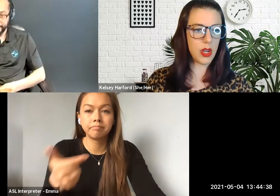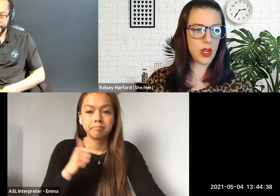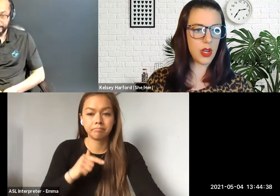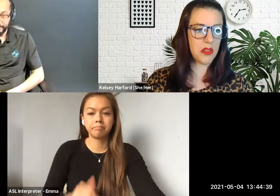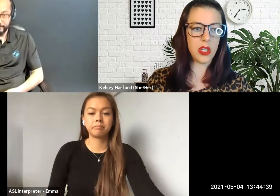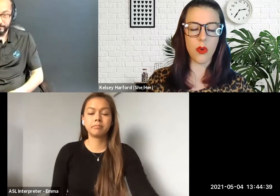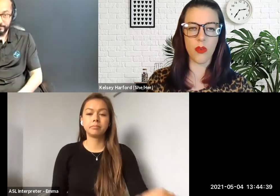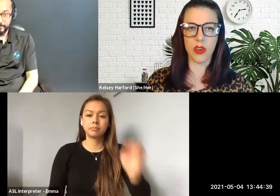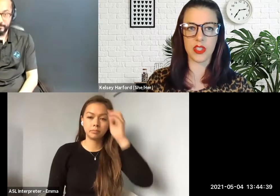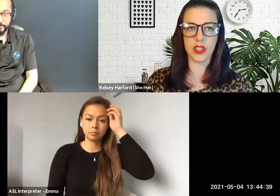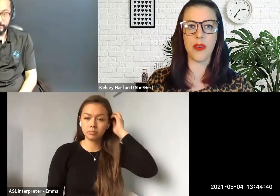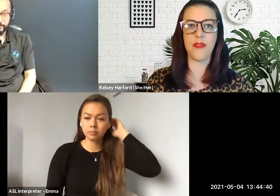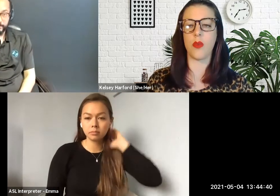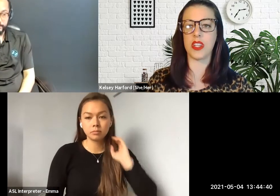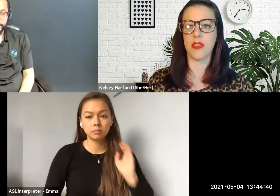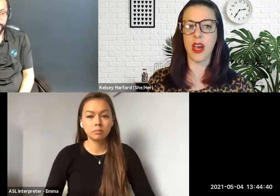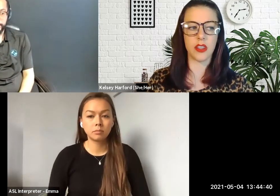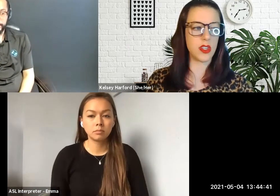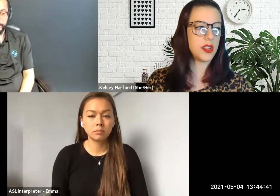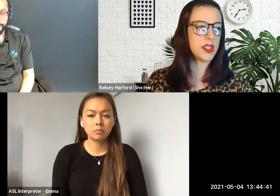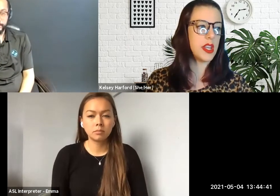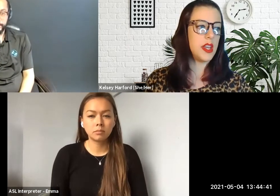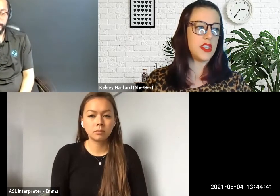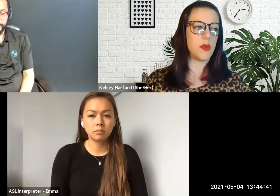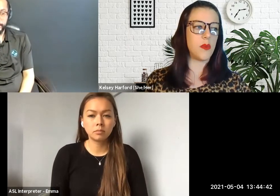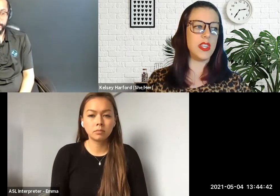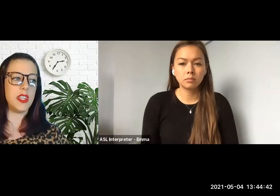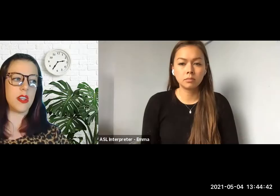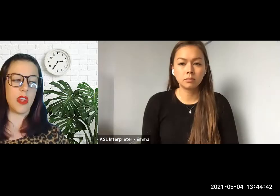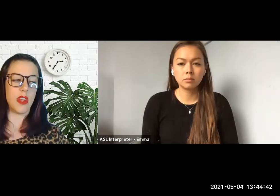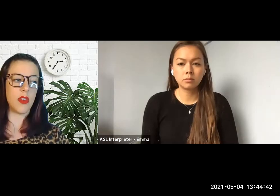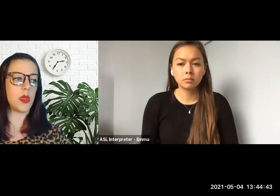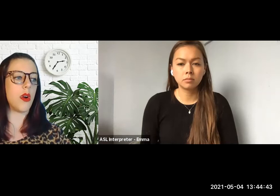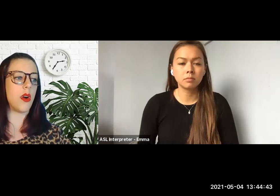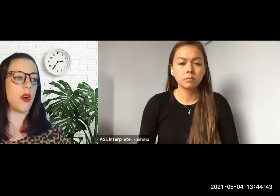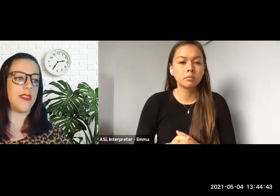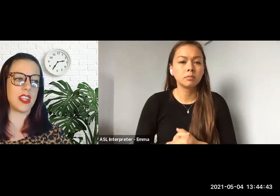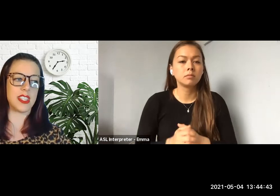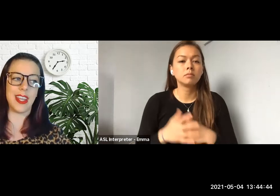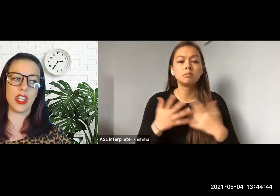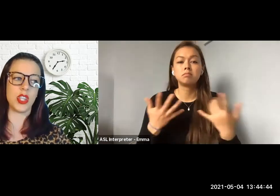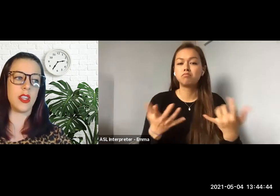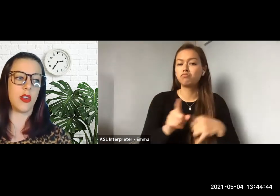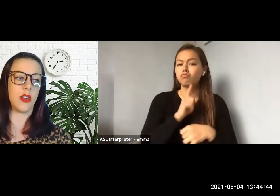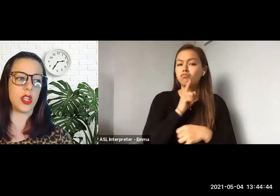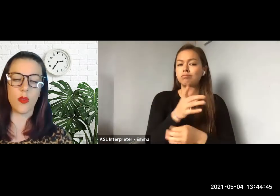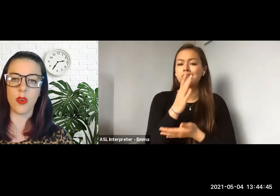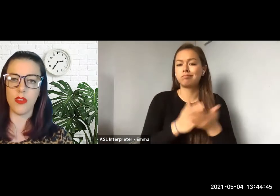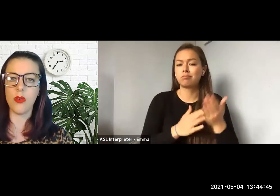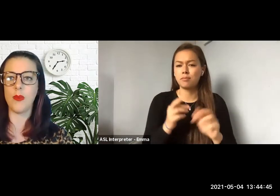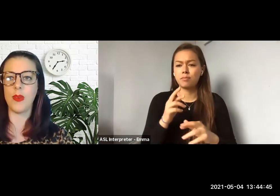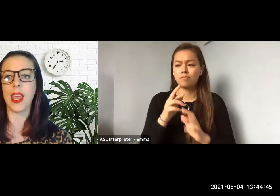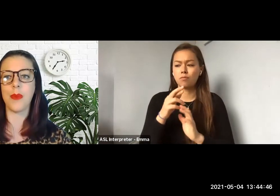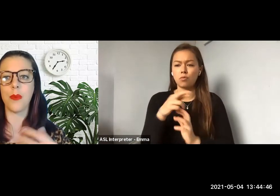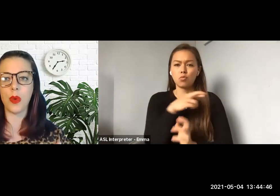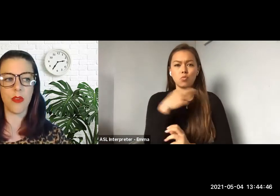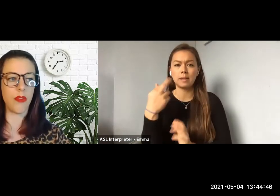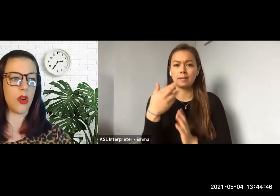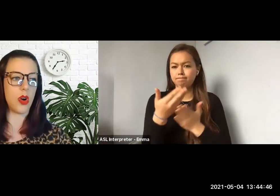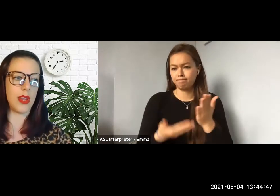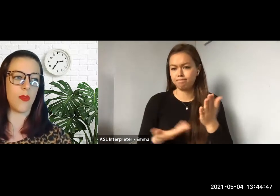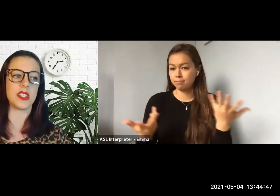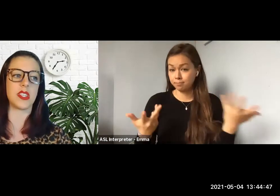I'm going to briefly go over some of the risk factors. So we did a very thorough investigation and literature review, and we came up